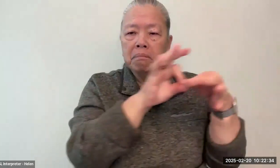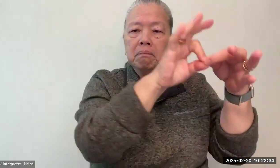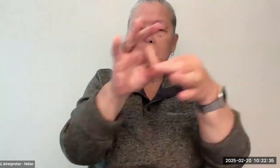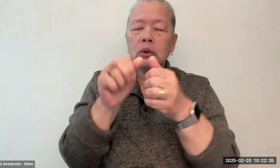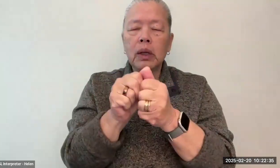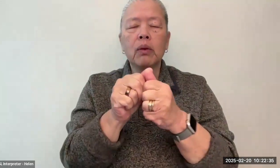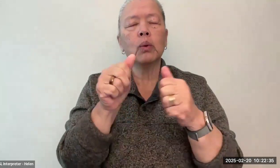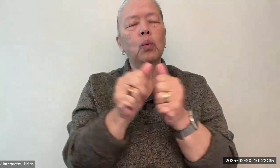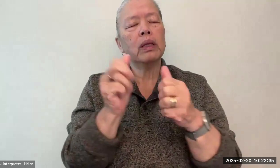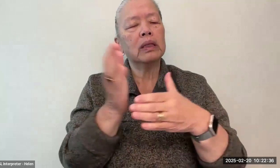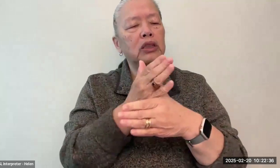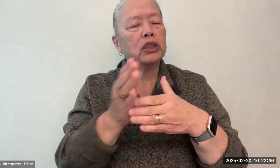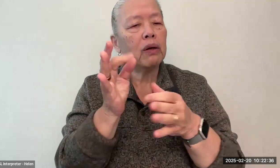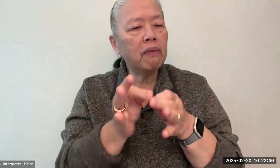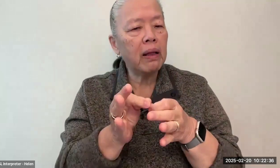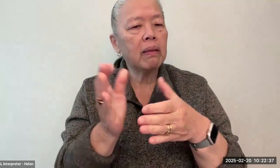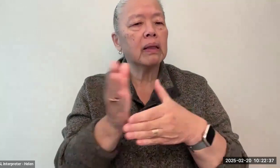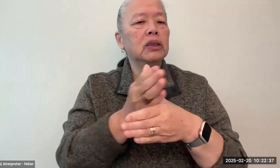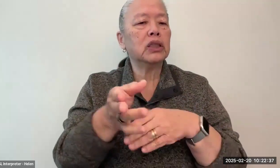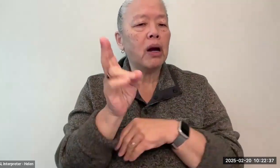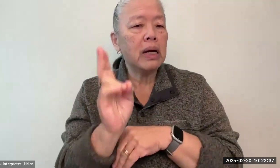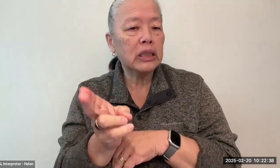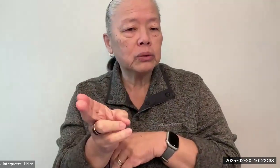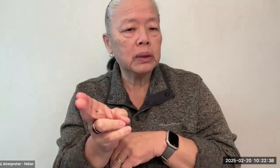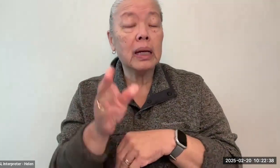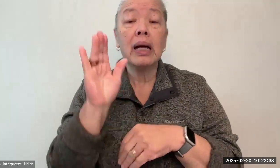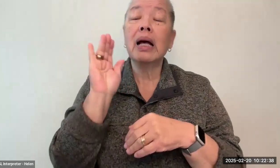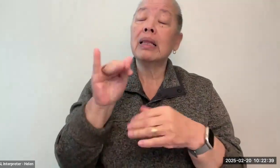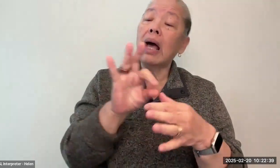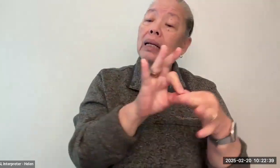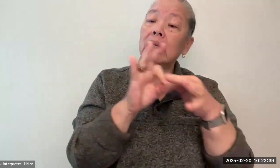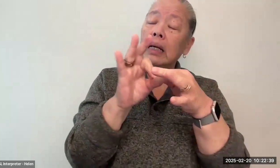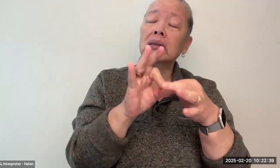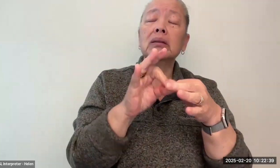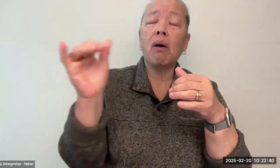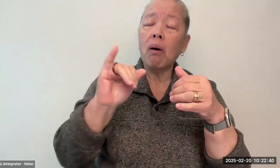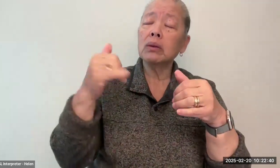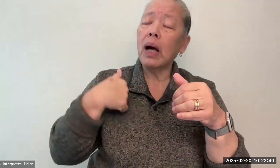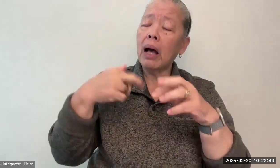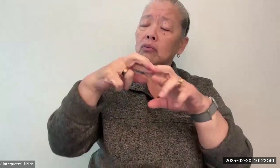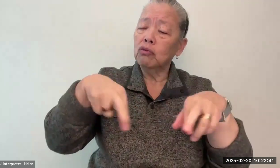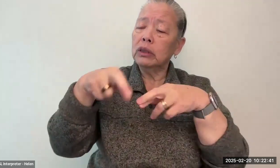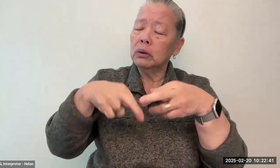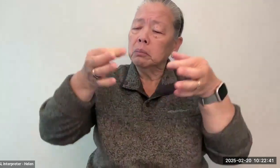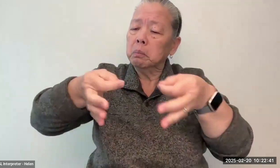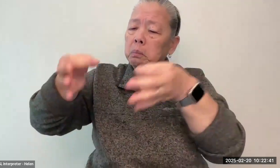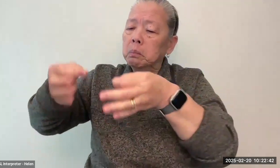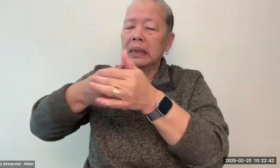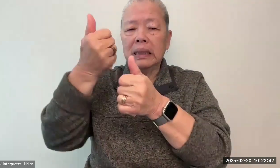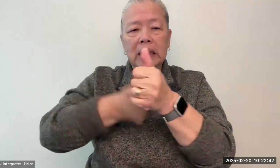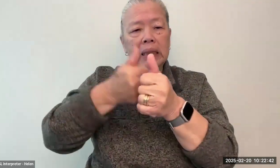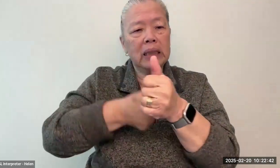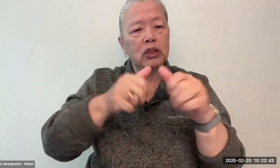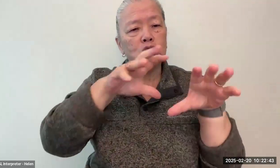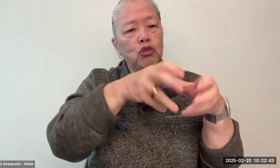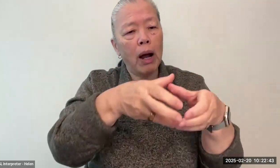history. This connectionalism was paired with regional decision-making by elders within each tribe. Turning